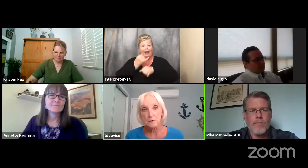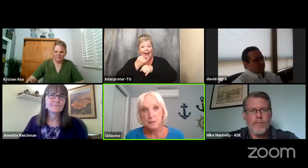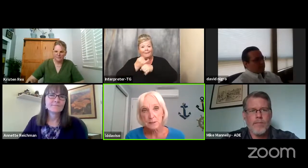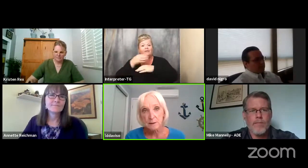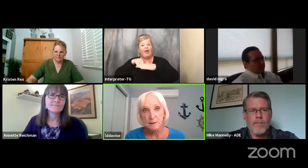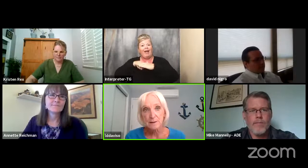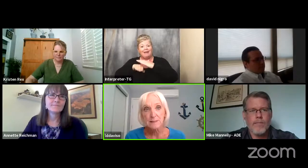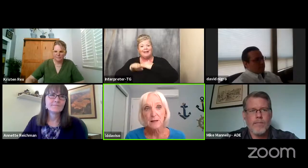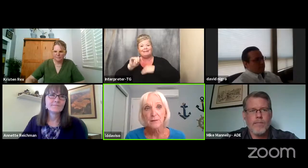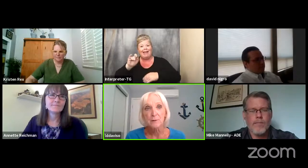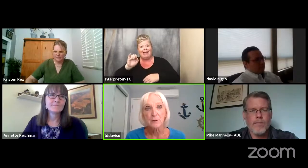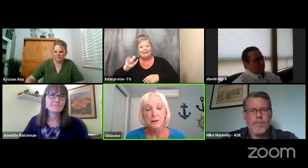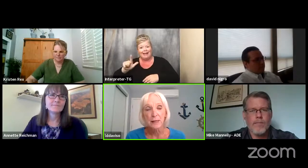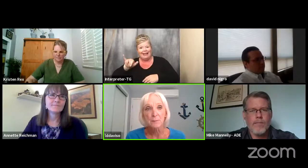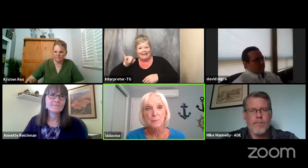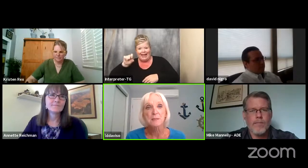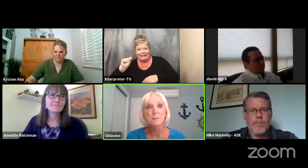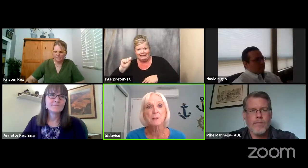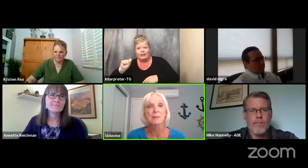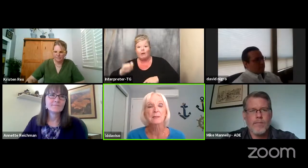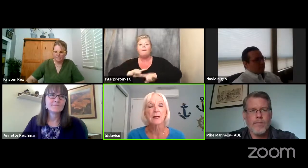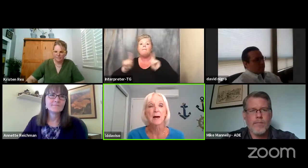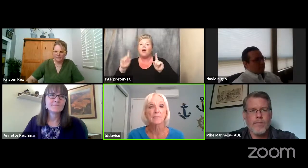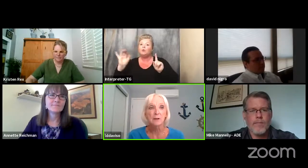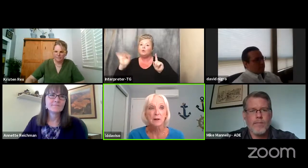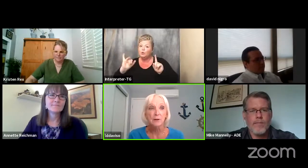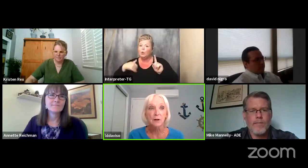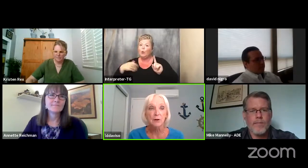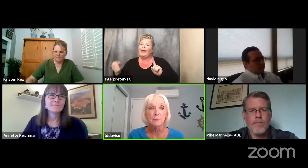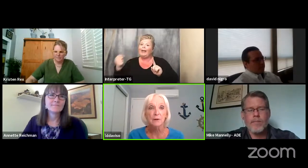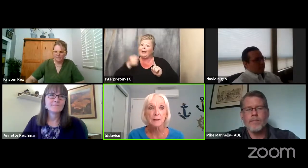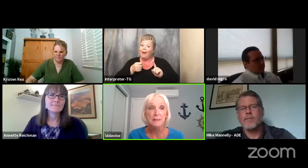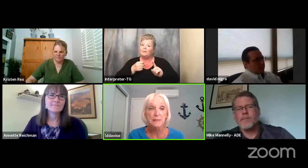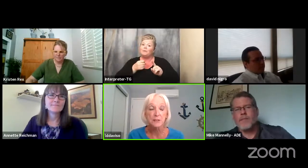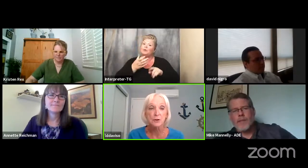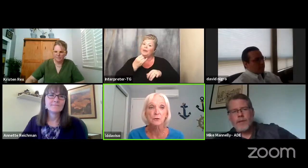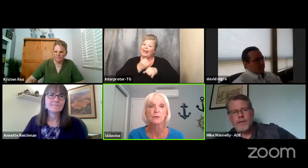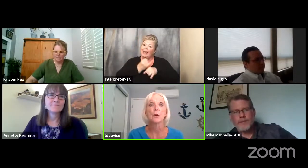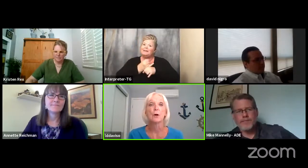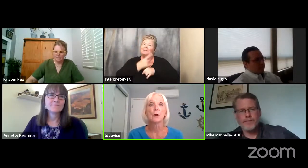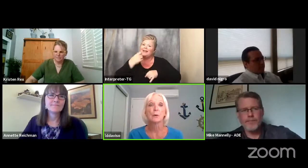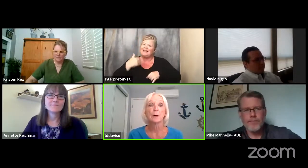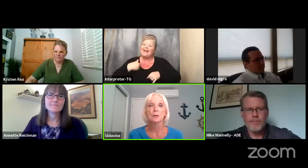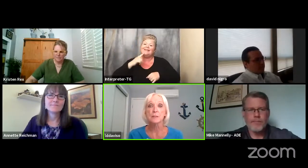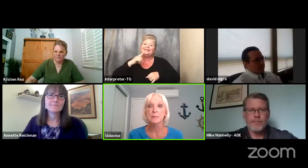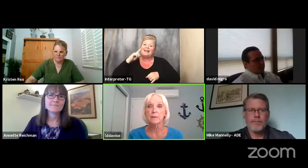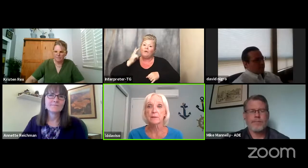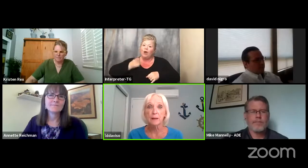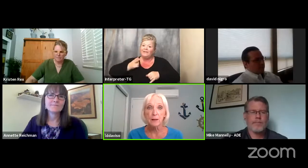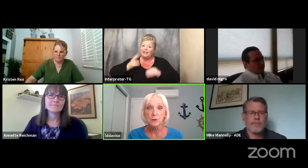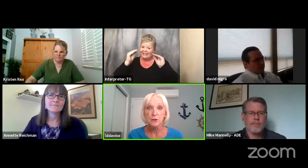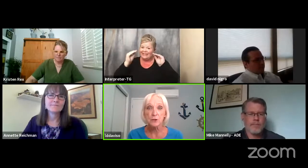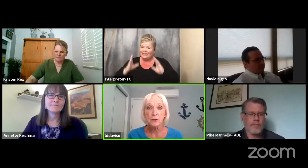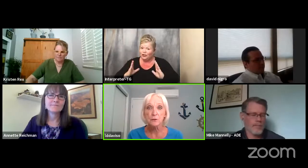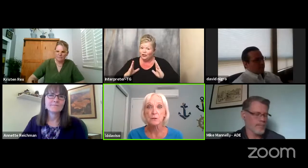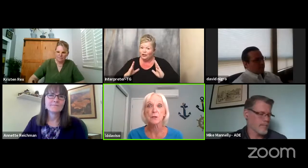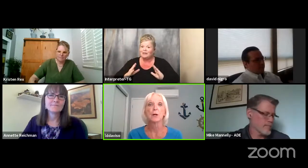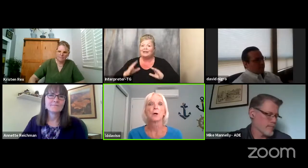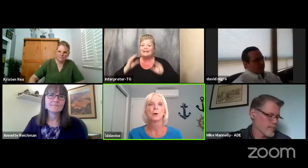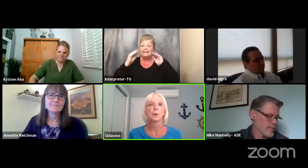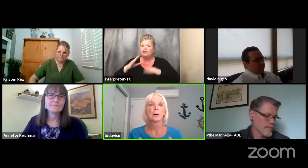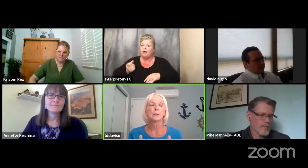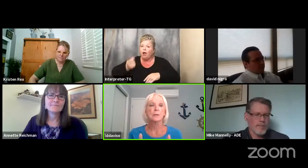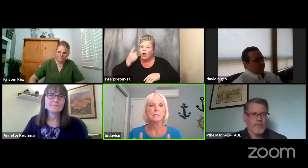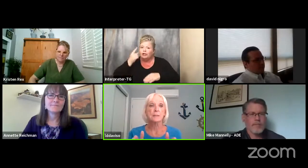we also send them to the campuses because they have deaf and hard of hearing teachers who understand the language